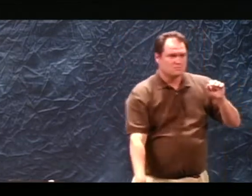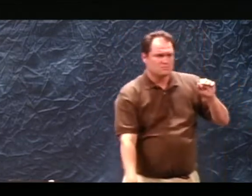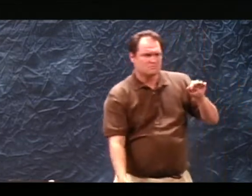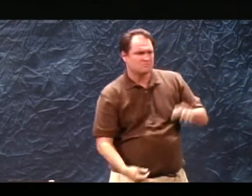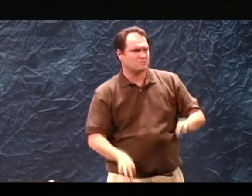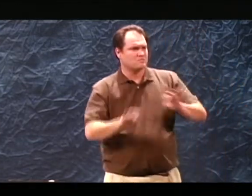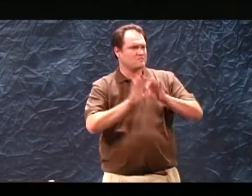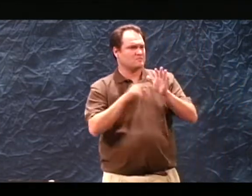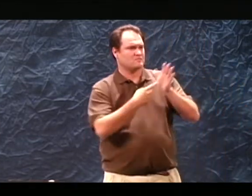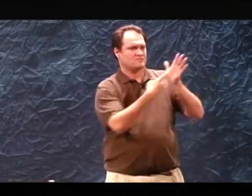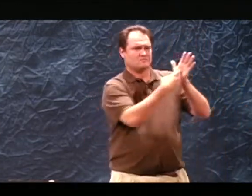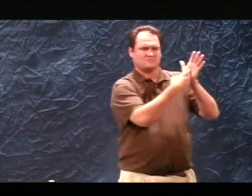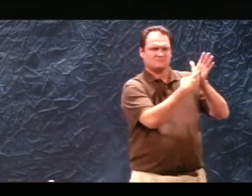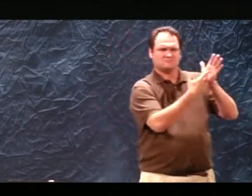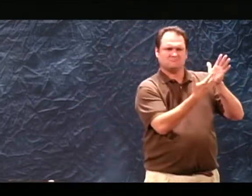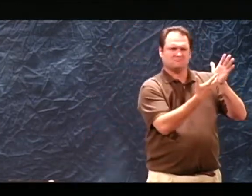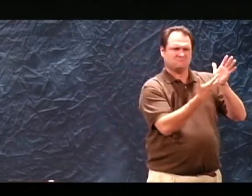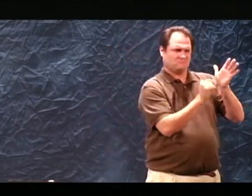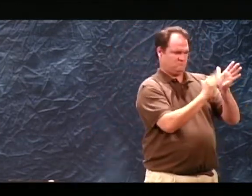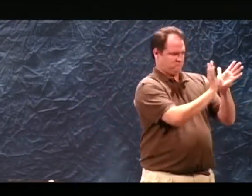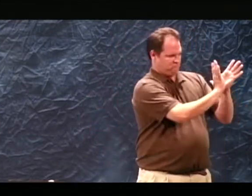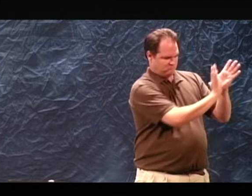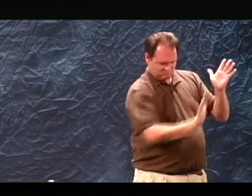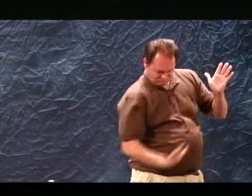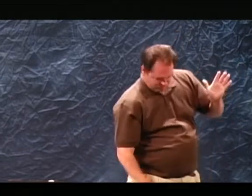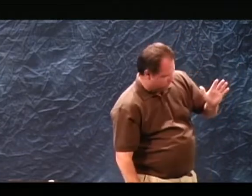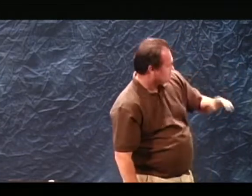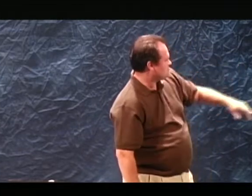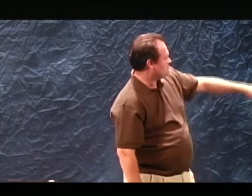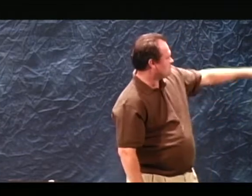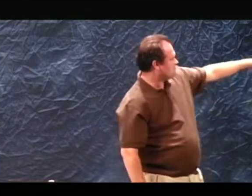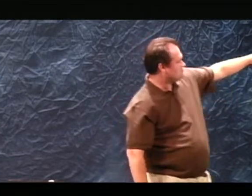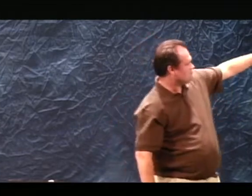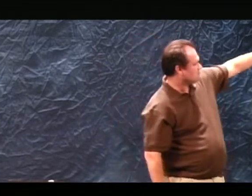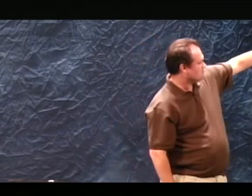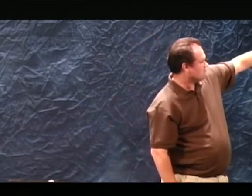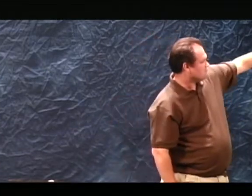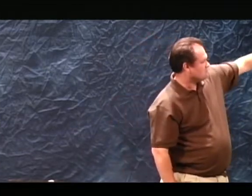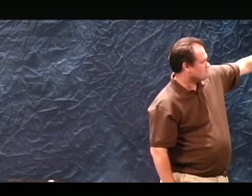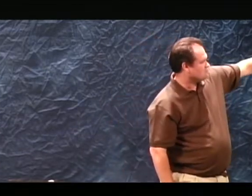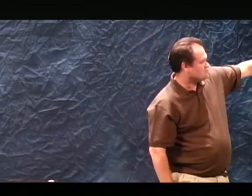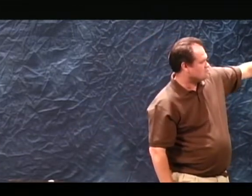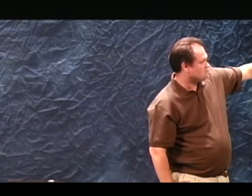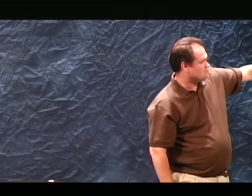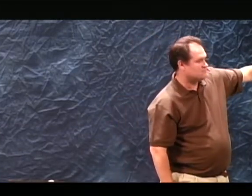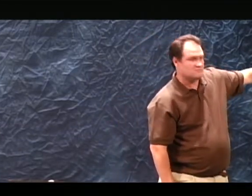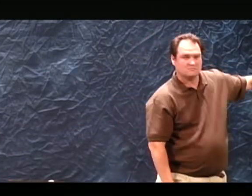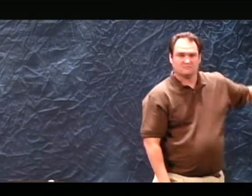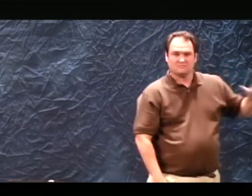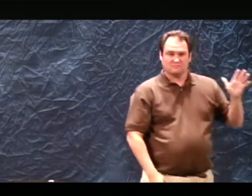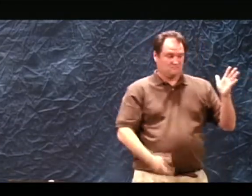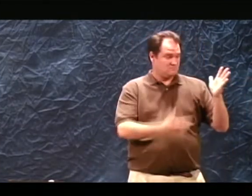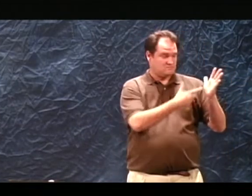that one part of the body is more important than another part of the body like the foot might say the hand is more